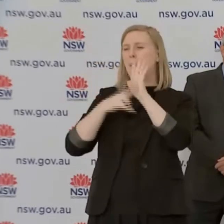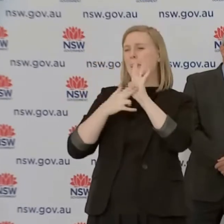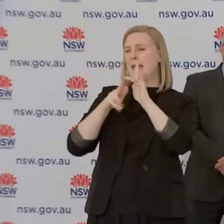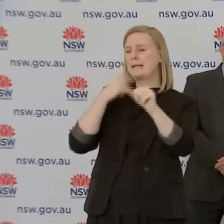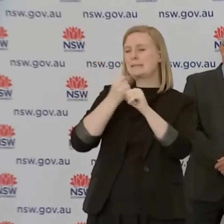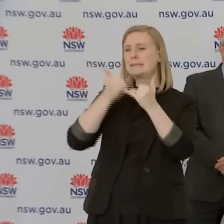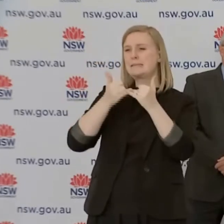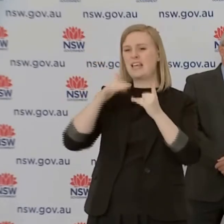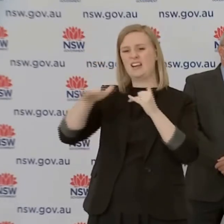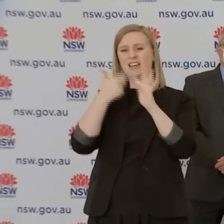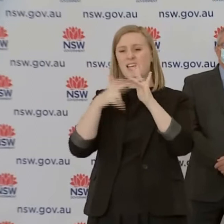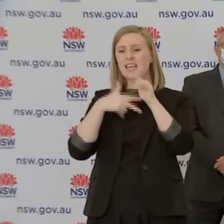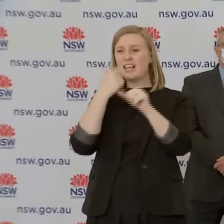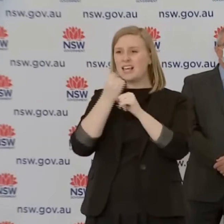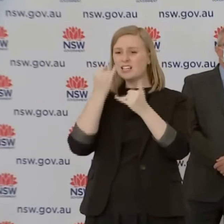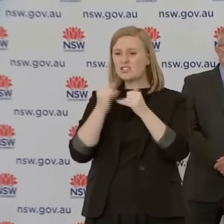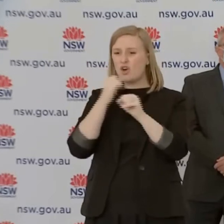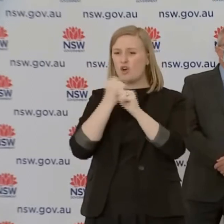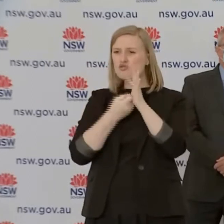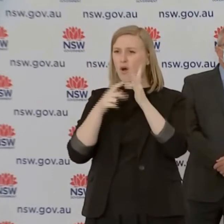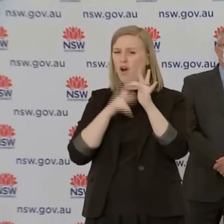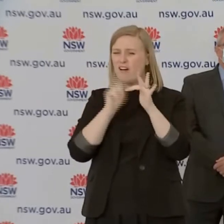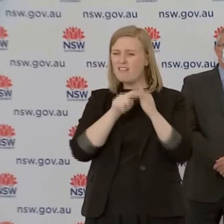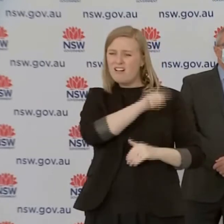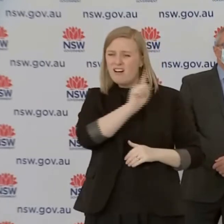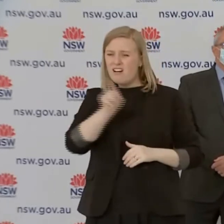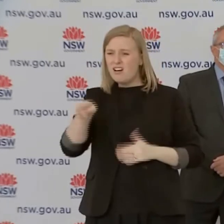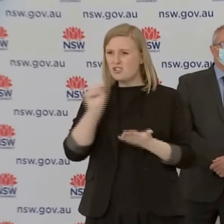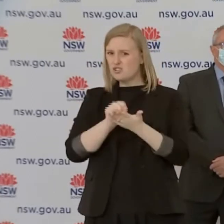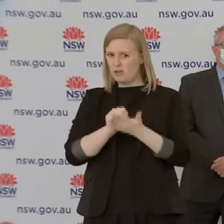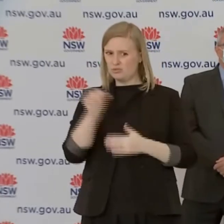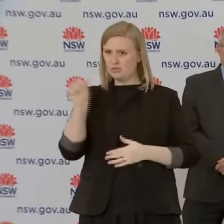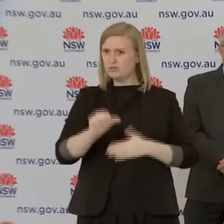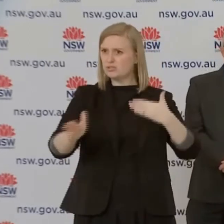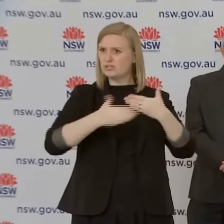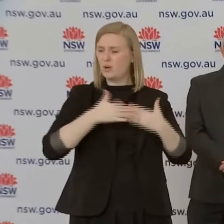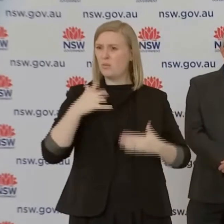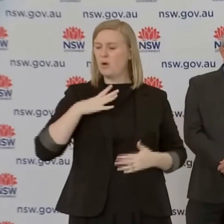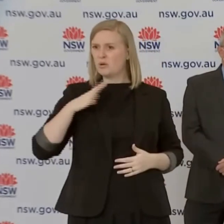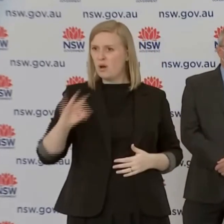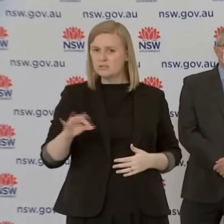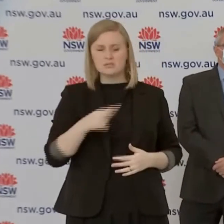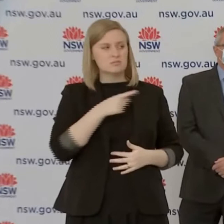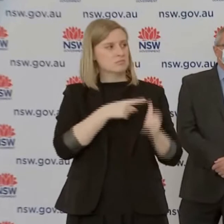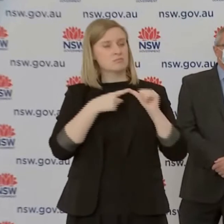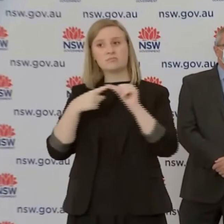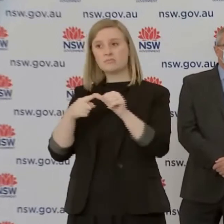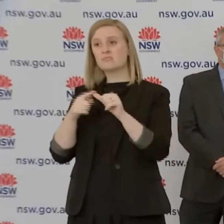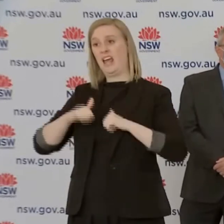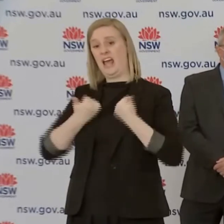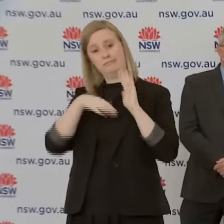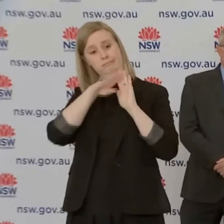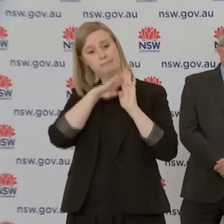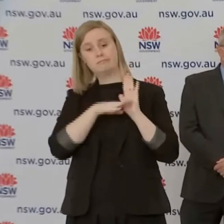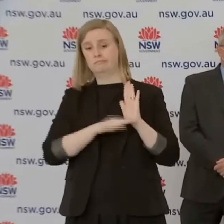work? Can't you go harder with this lockdown, because what you're doing at the moment isn't reducing the numbers? Obviously, the lockdown rules we have in New